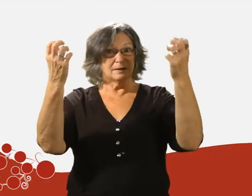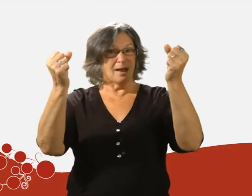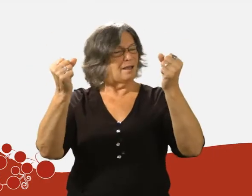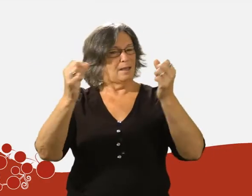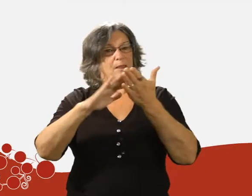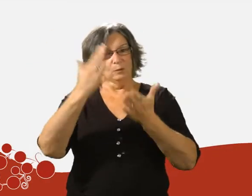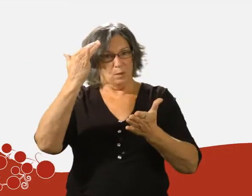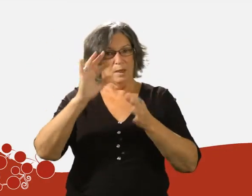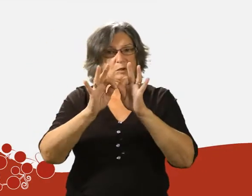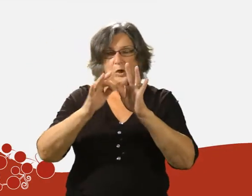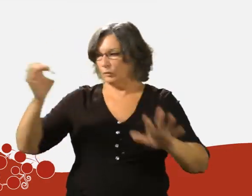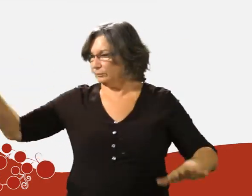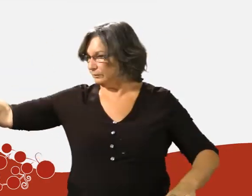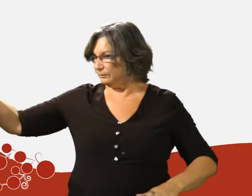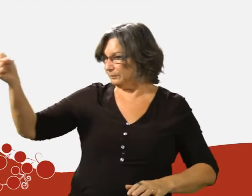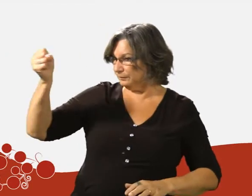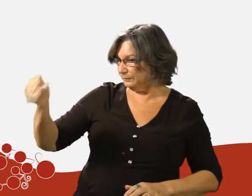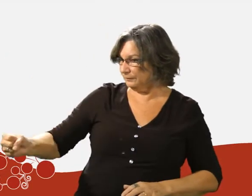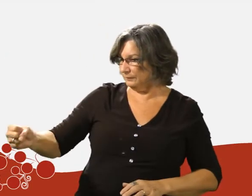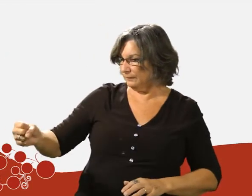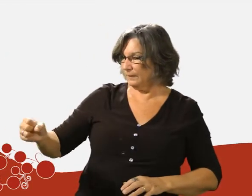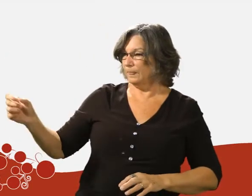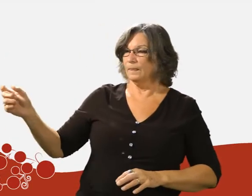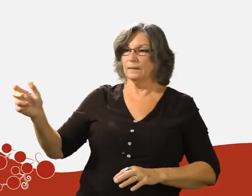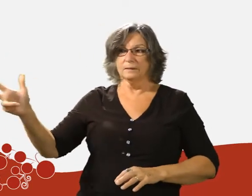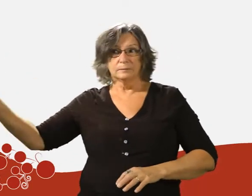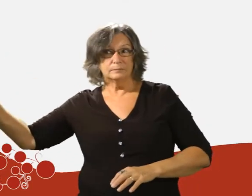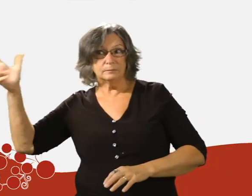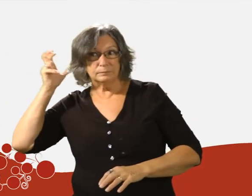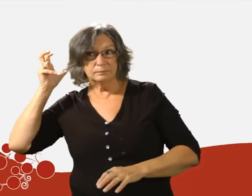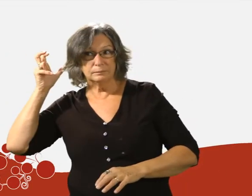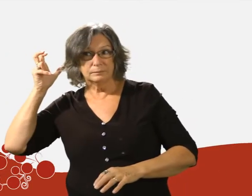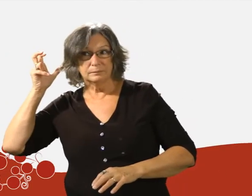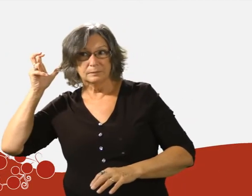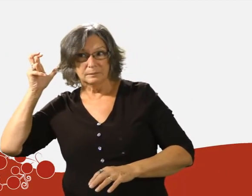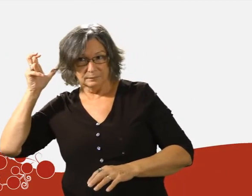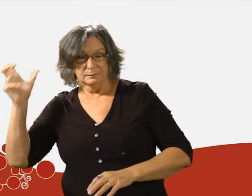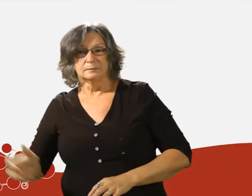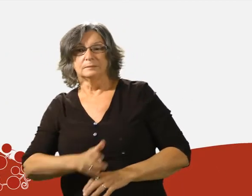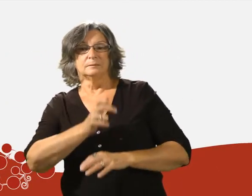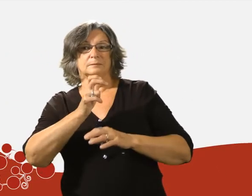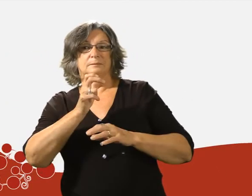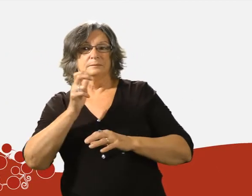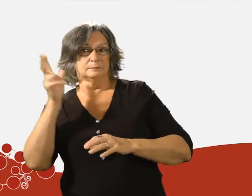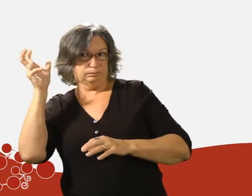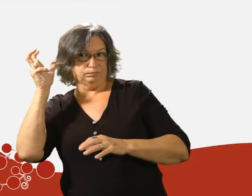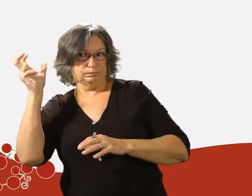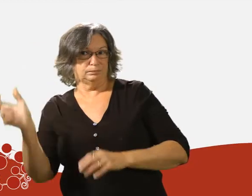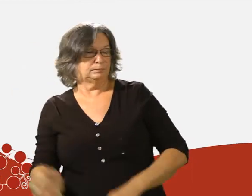When required, an interpreter will be brought in. It is the interpreter's role to facilitate communication by